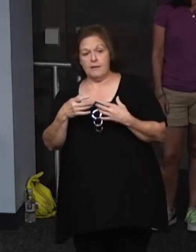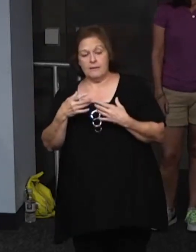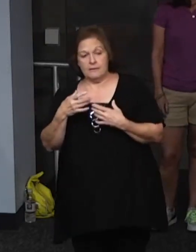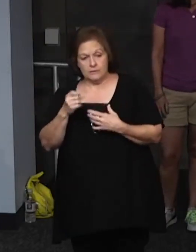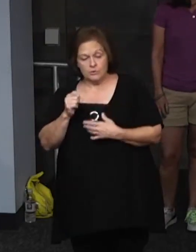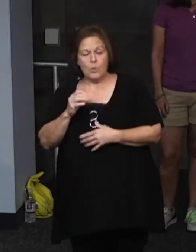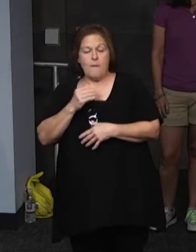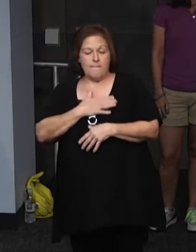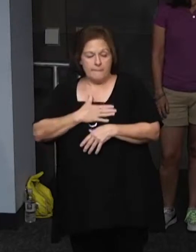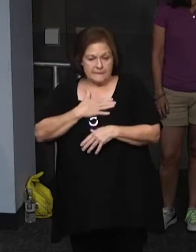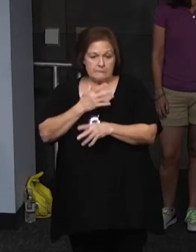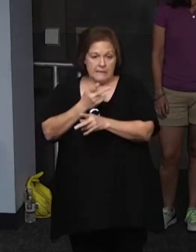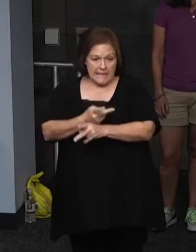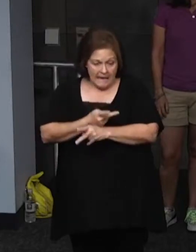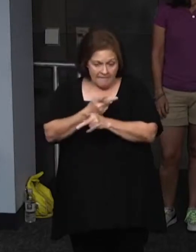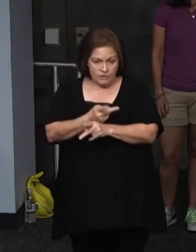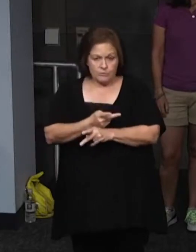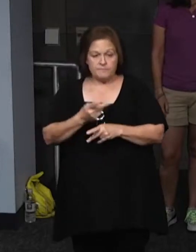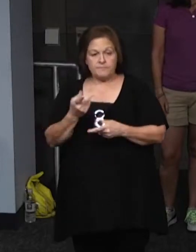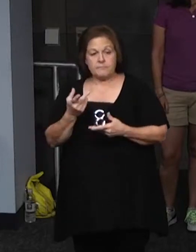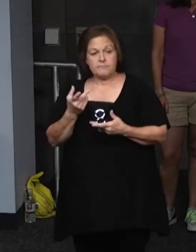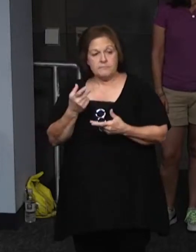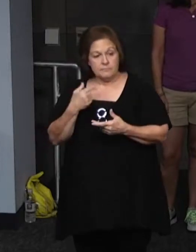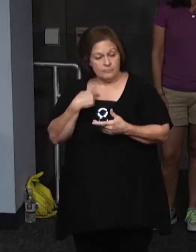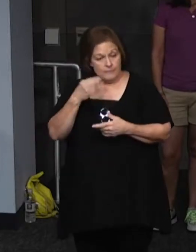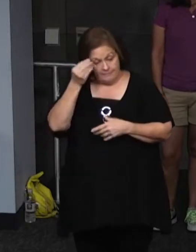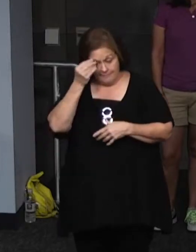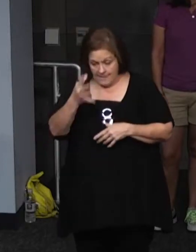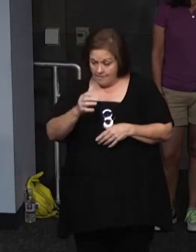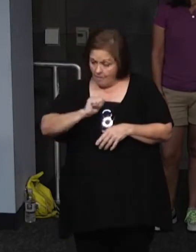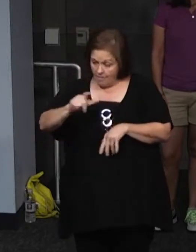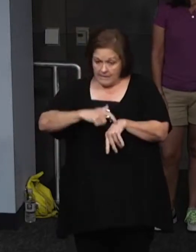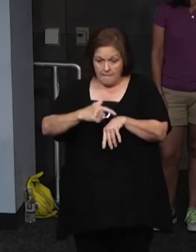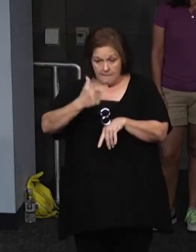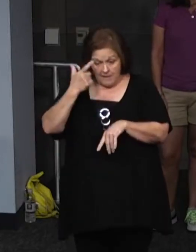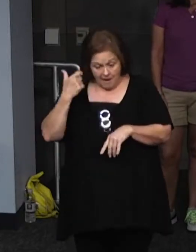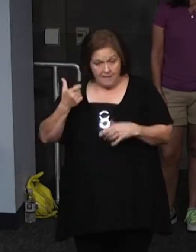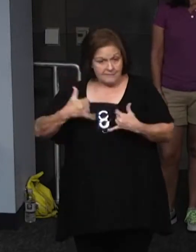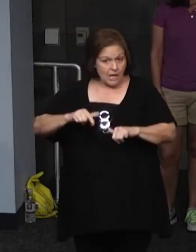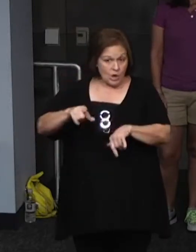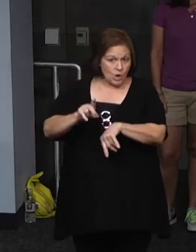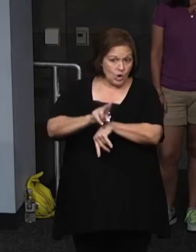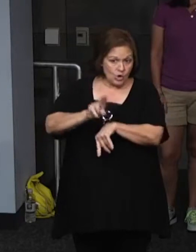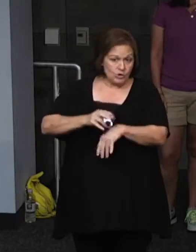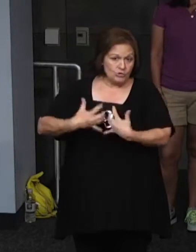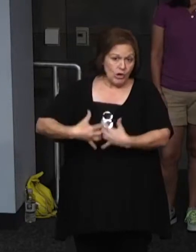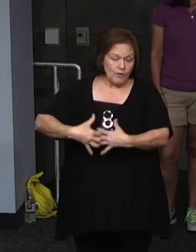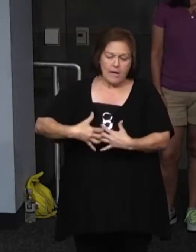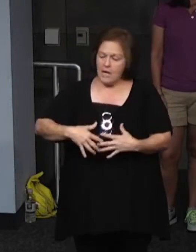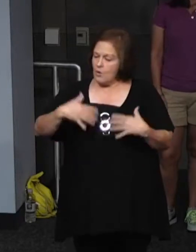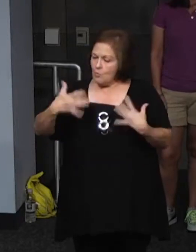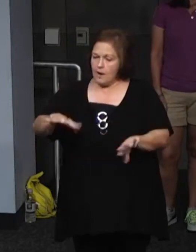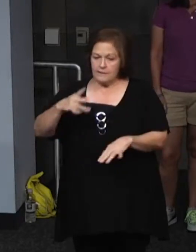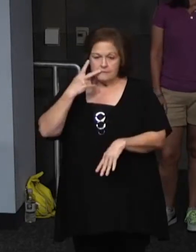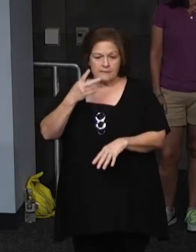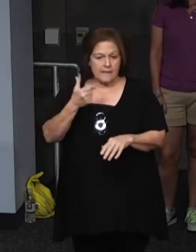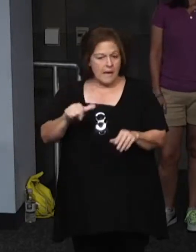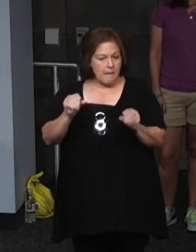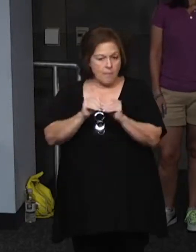execution. So please be careful. Again, we're going to say this every time because there's so many generators in use. We do not want one more death coming from this